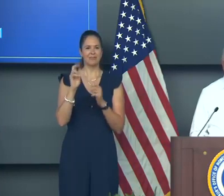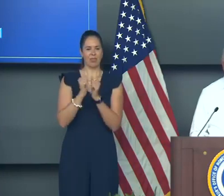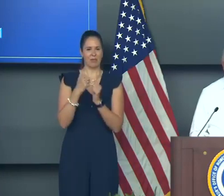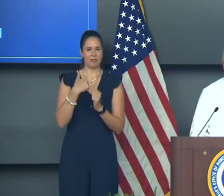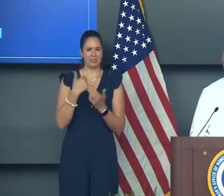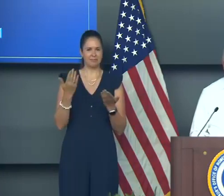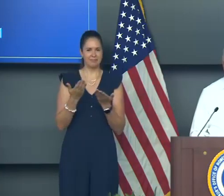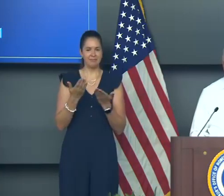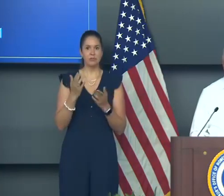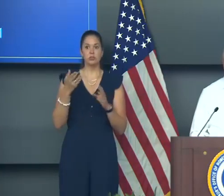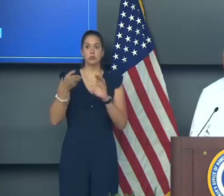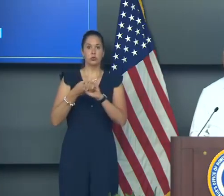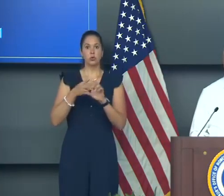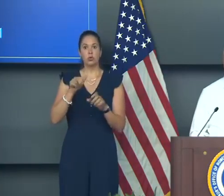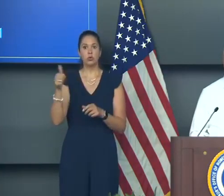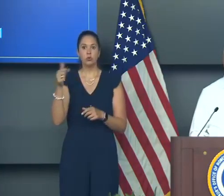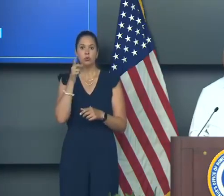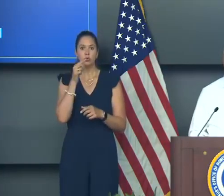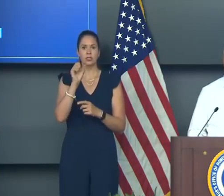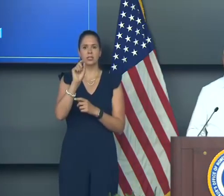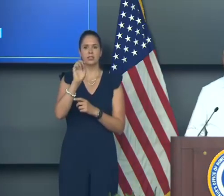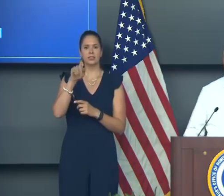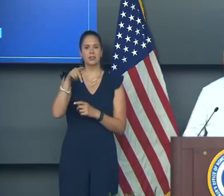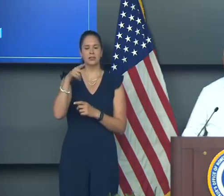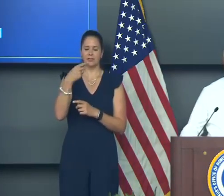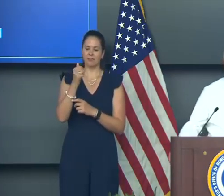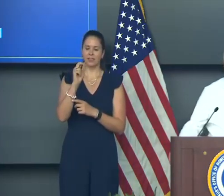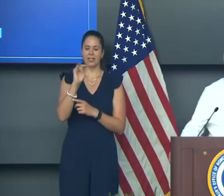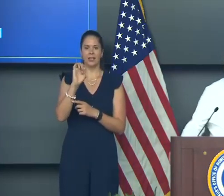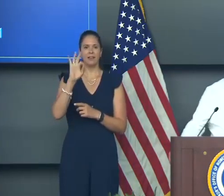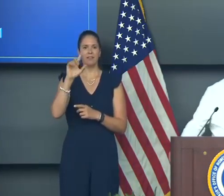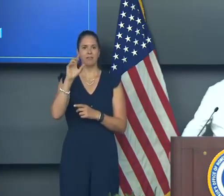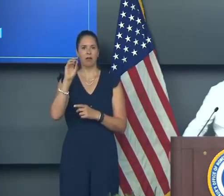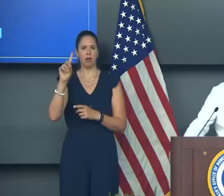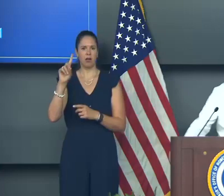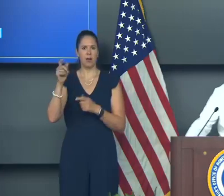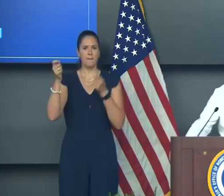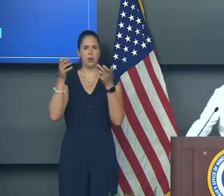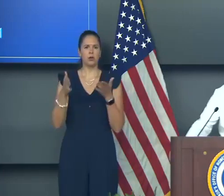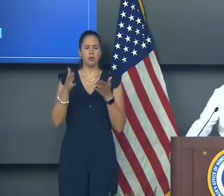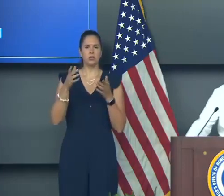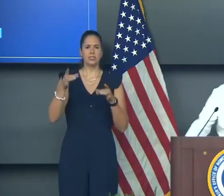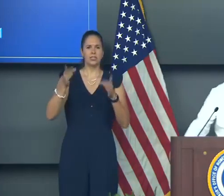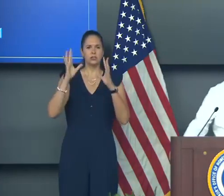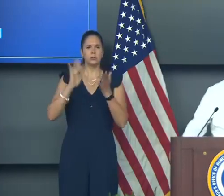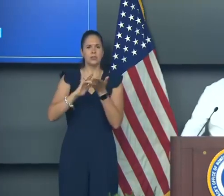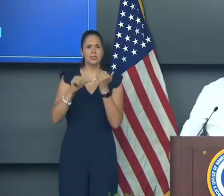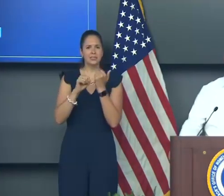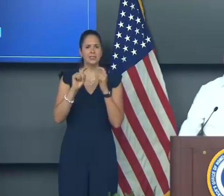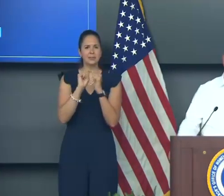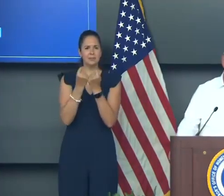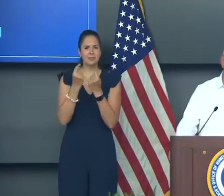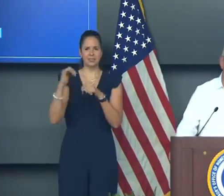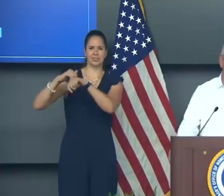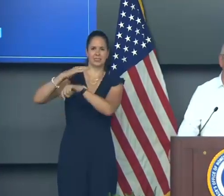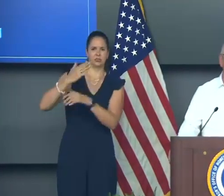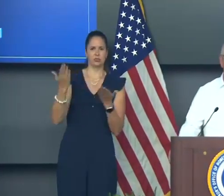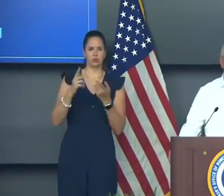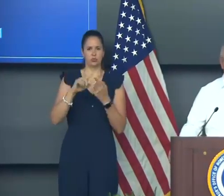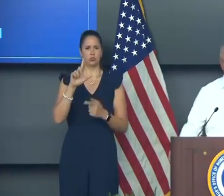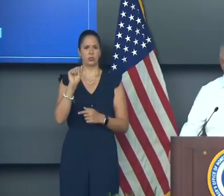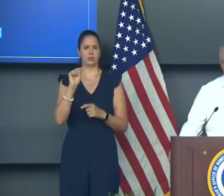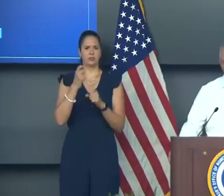Today, we're also joined by Stephanie Flood. She is the commander of the Disaster Medical Assistance Team that's been dispatched here to